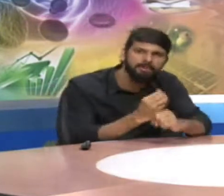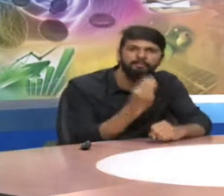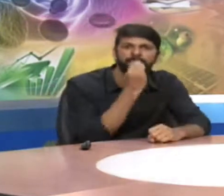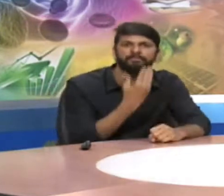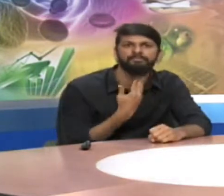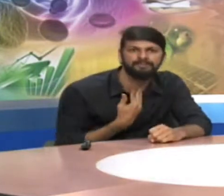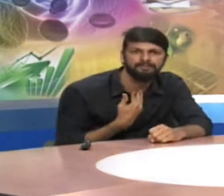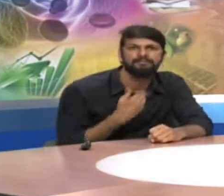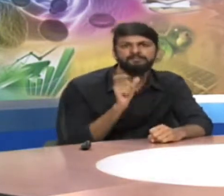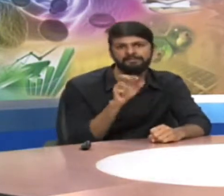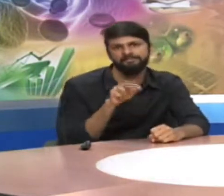the cupcake.